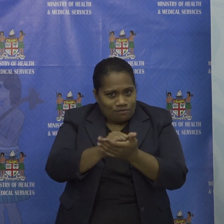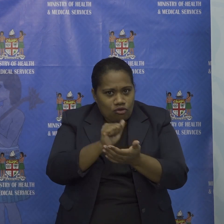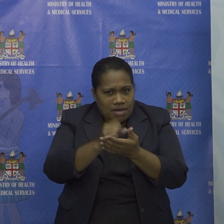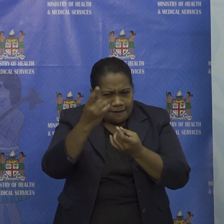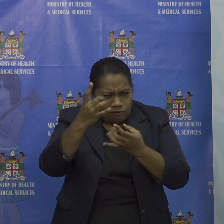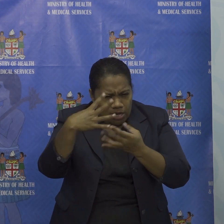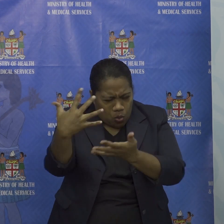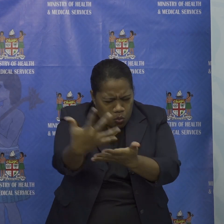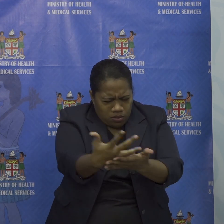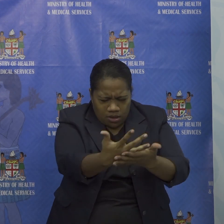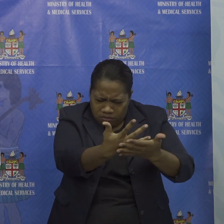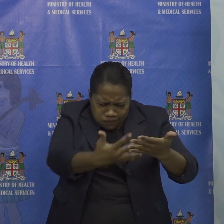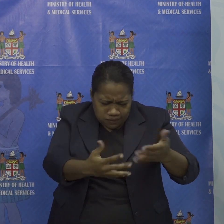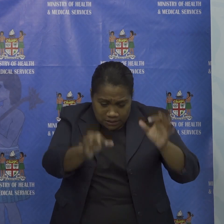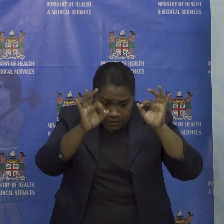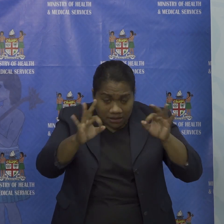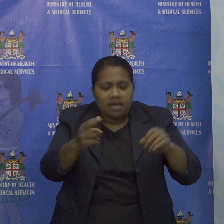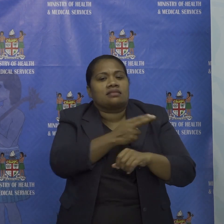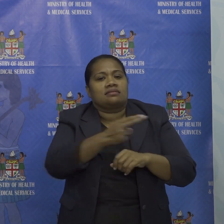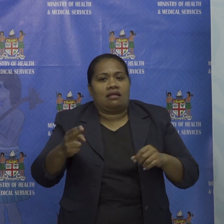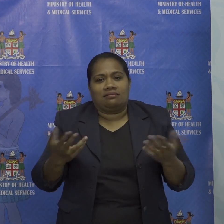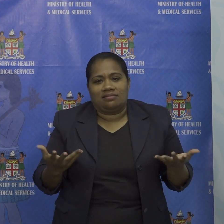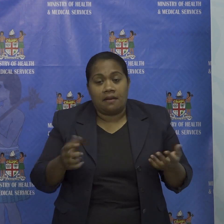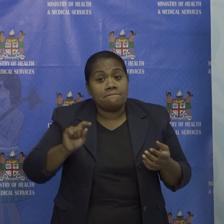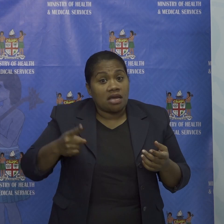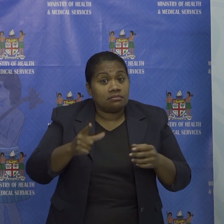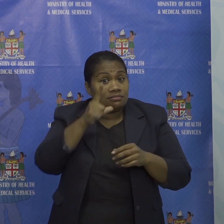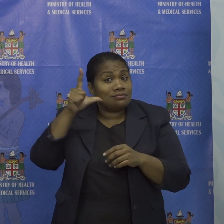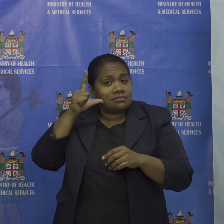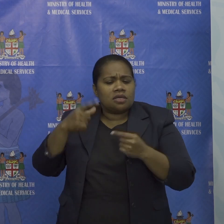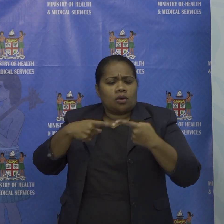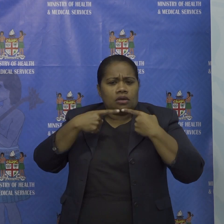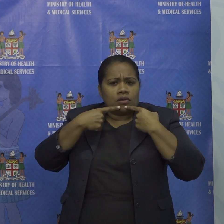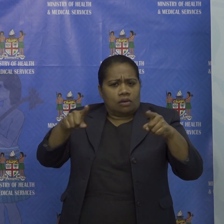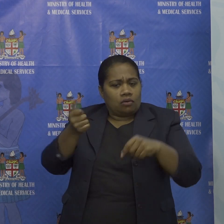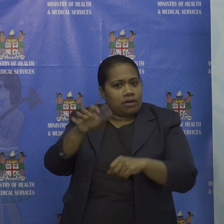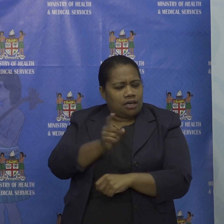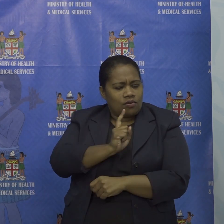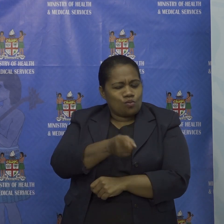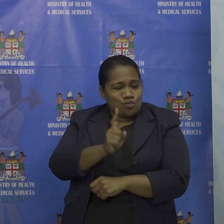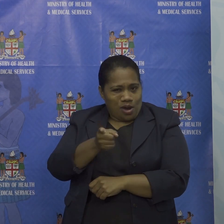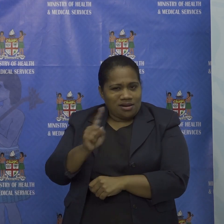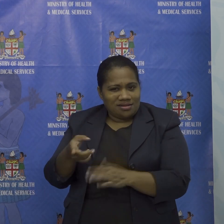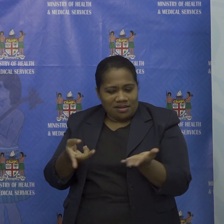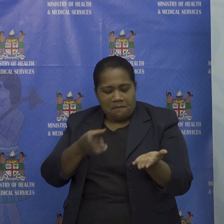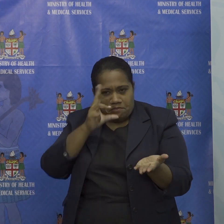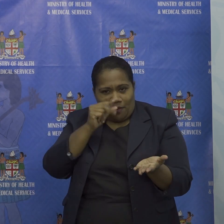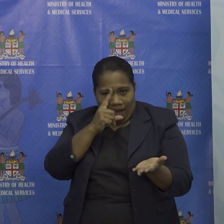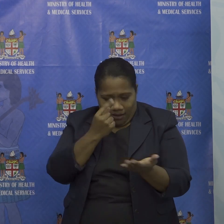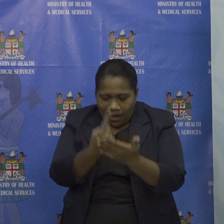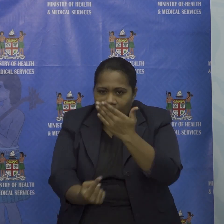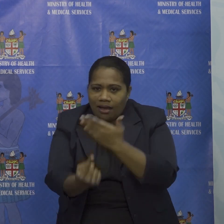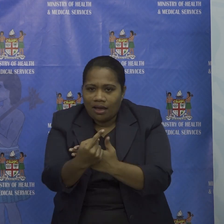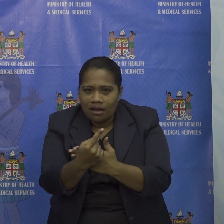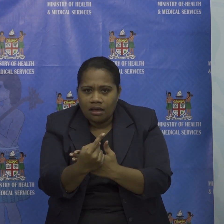together. But there was some warning that was given from yesterday of this possibility. And I did know that I could see that